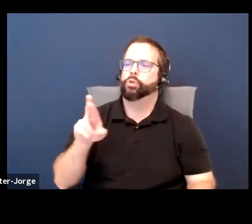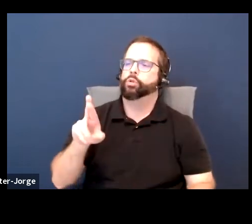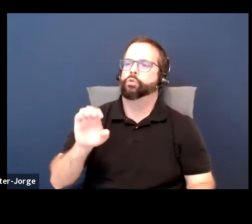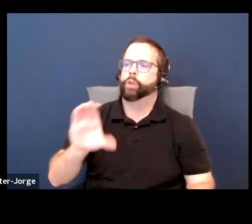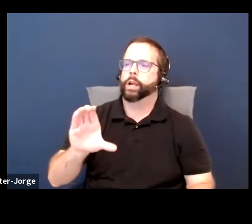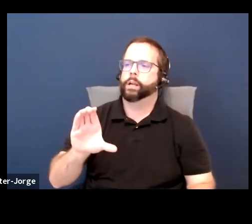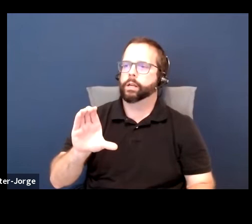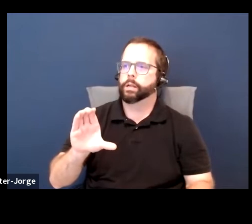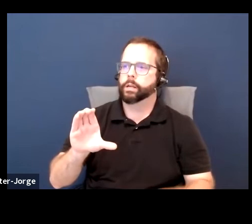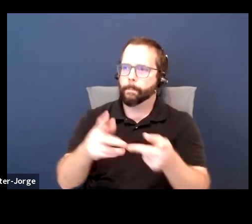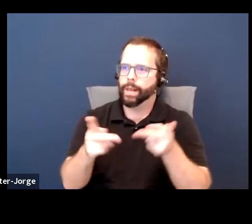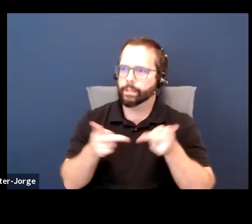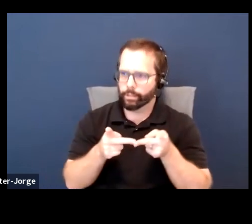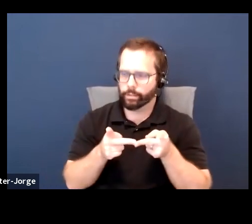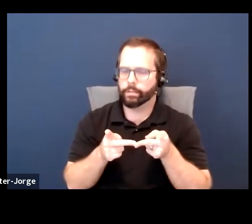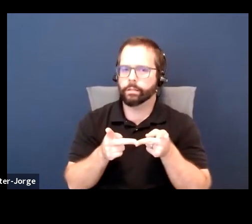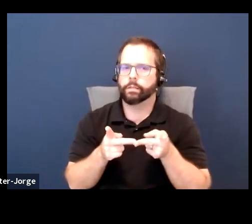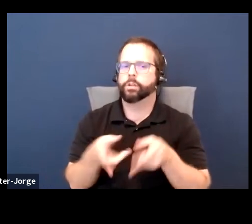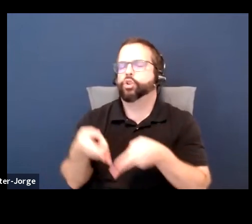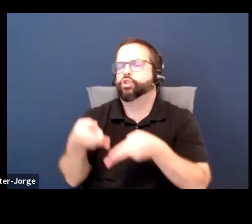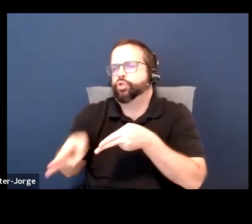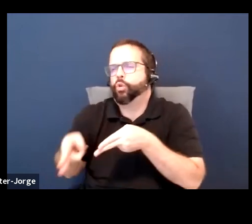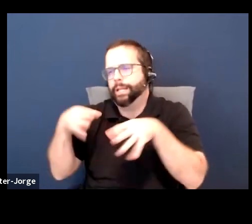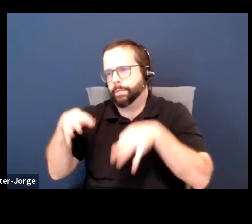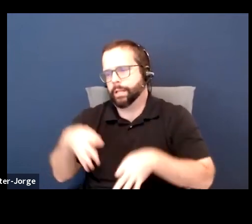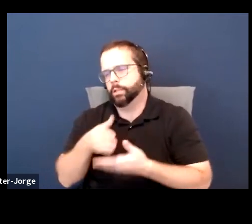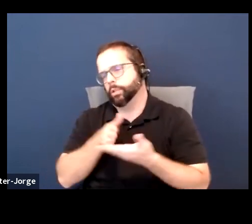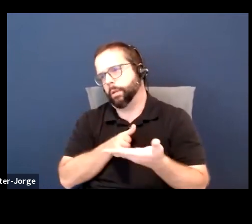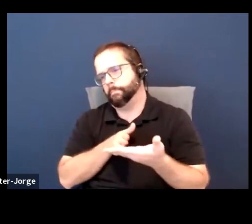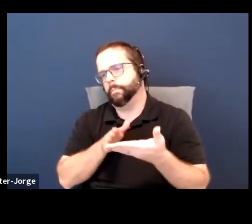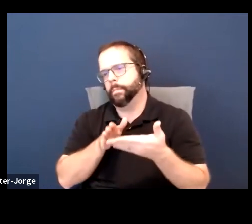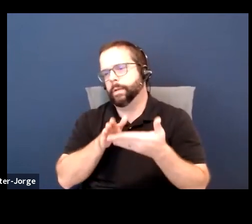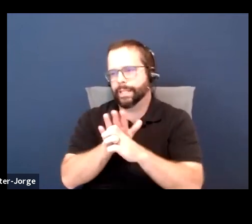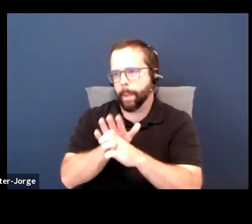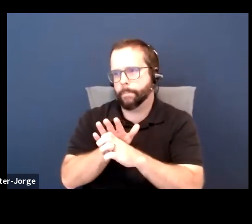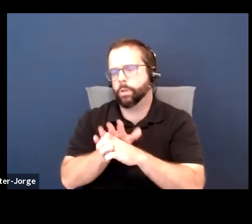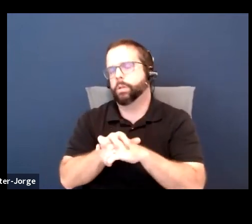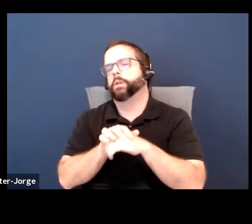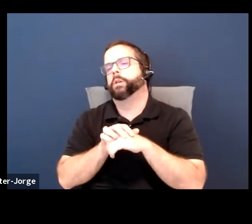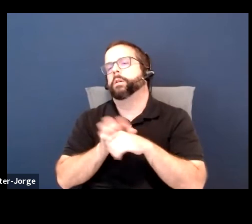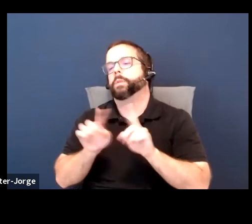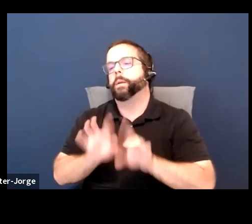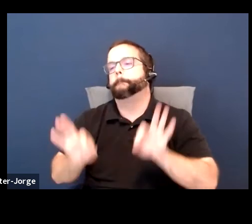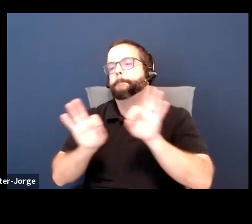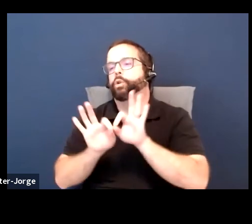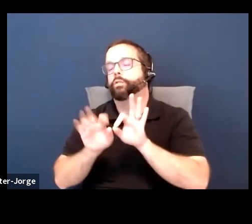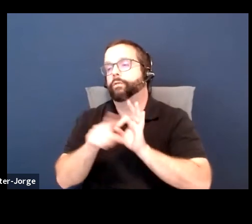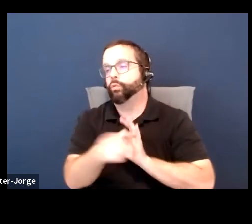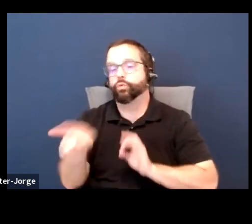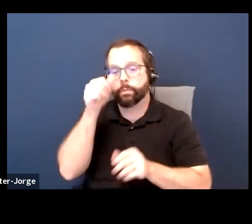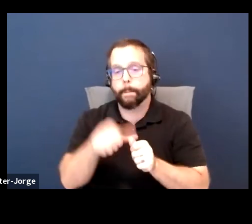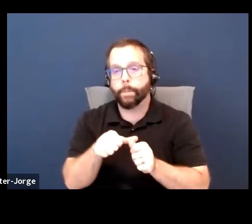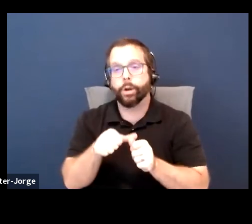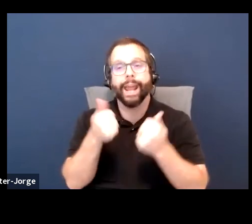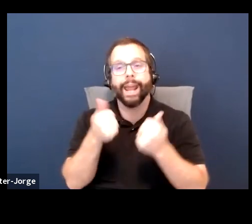talk briefly about some of, example requirements for some of these, but it's important to remember that